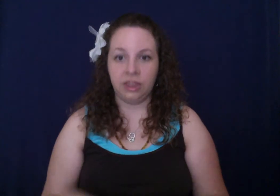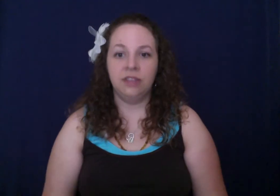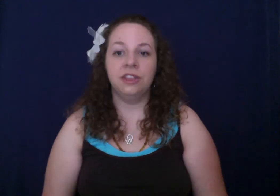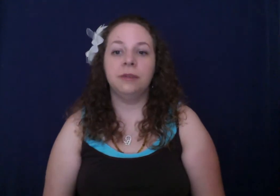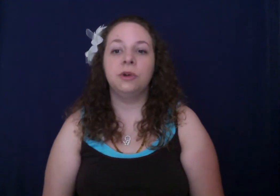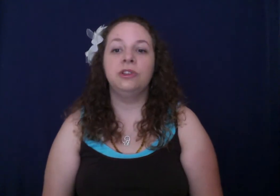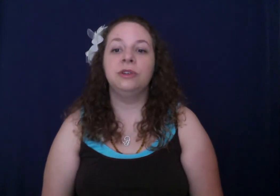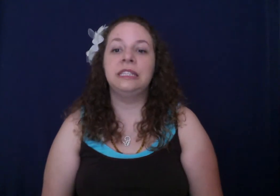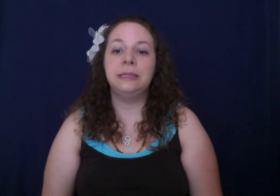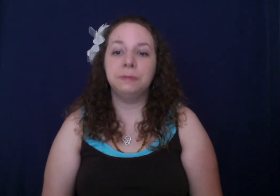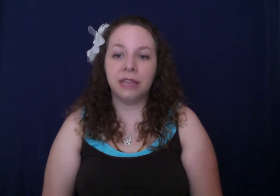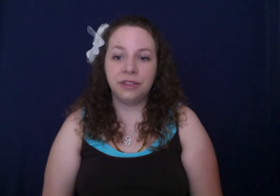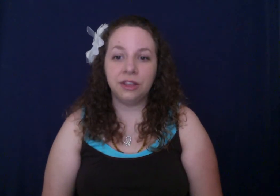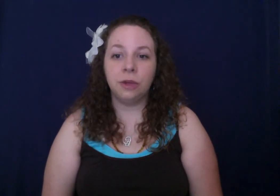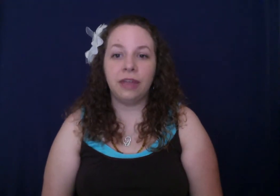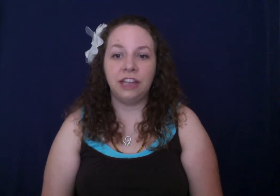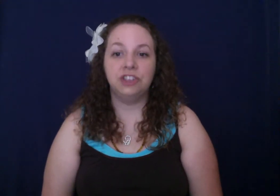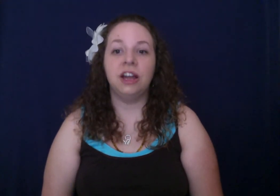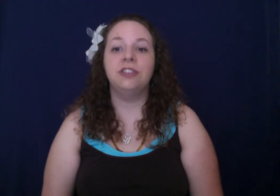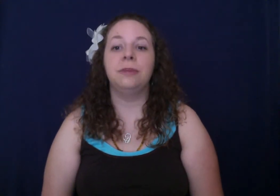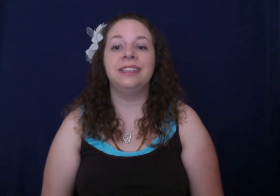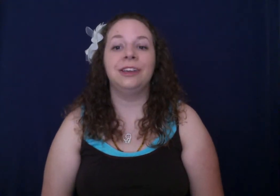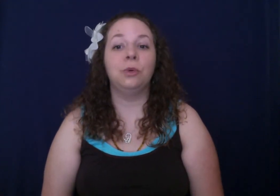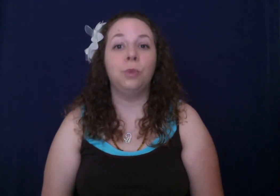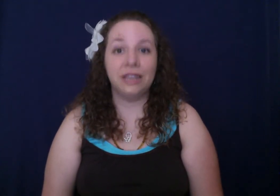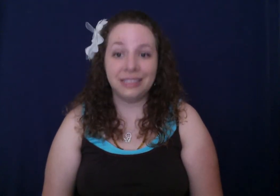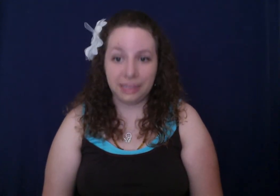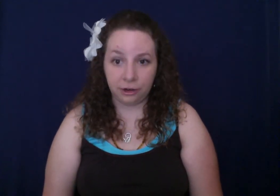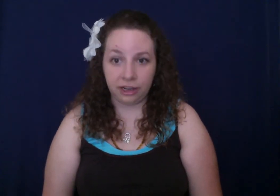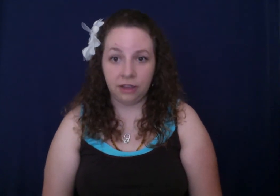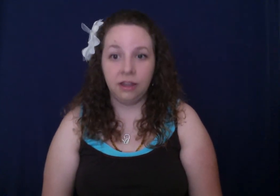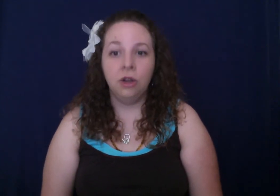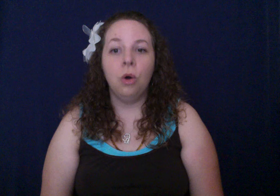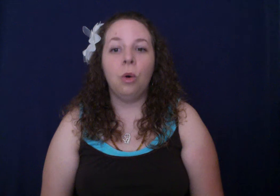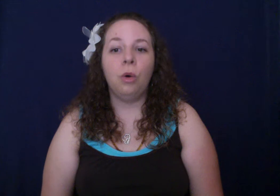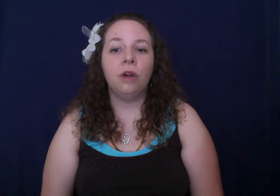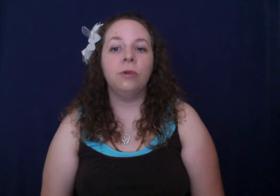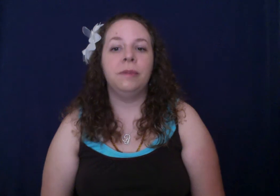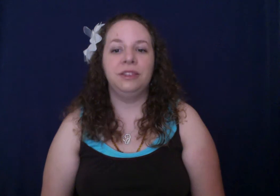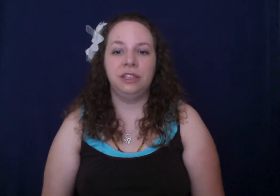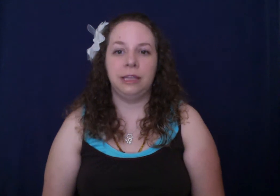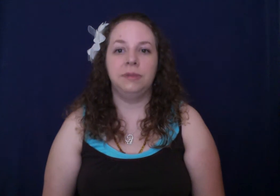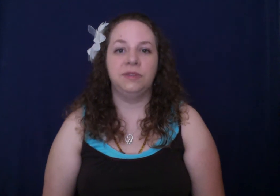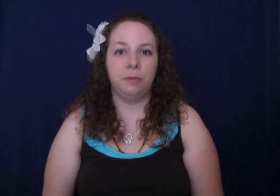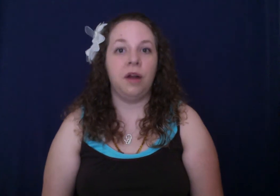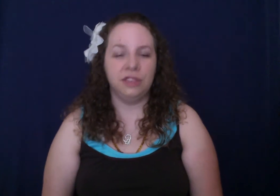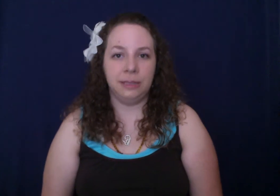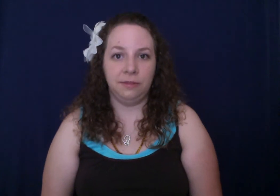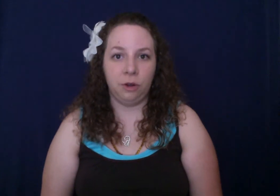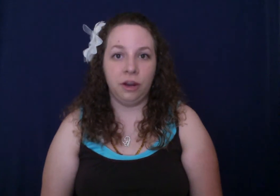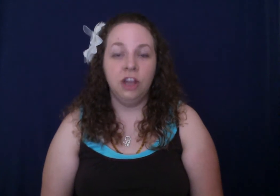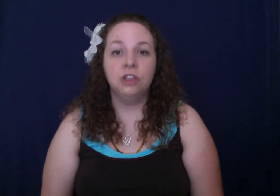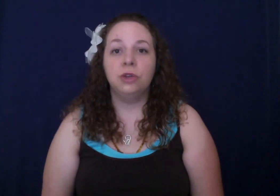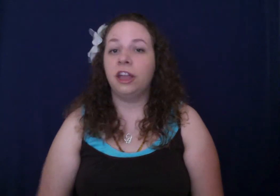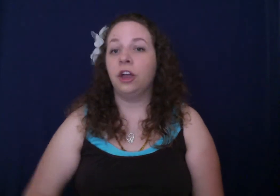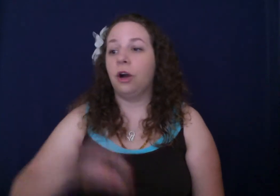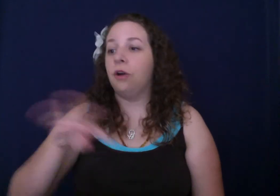Then I'm going to explain the location either by telling what is near it or repeat the steps from on the same floor. So I could go